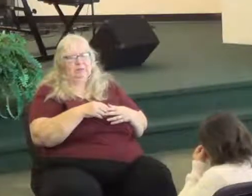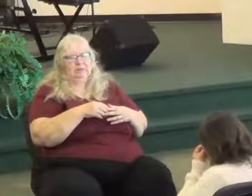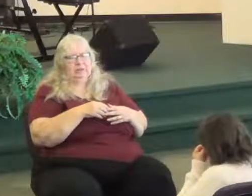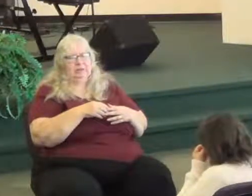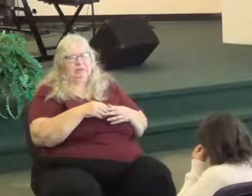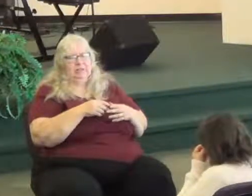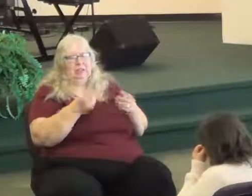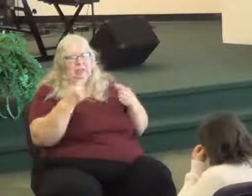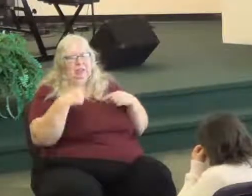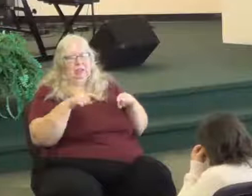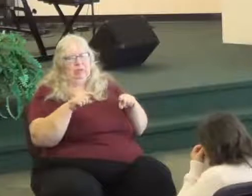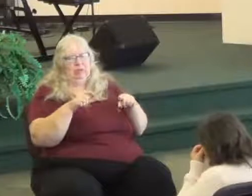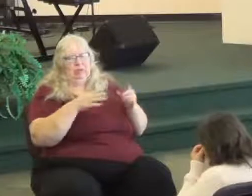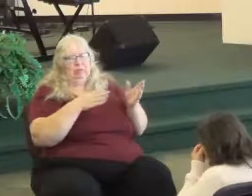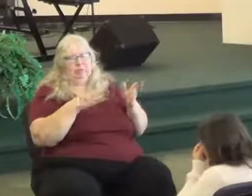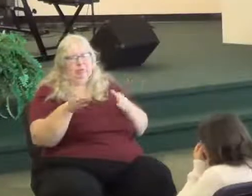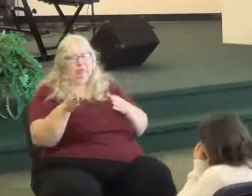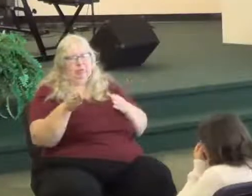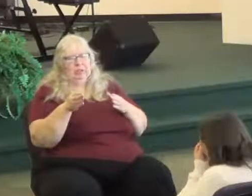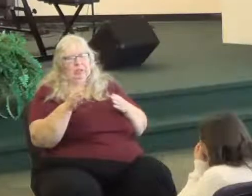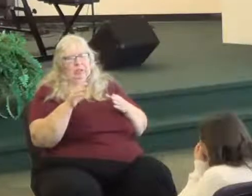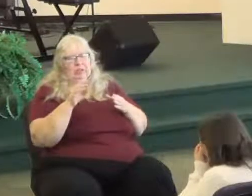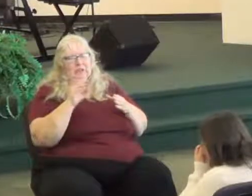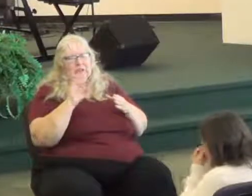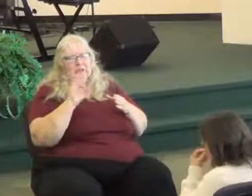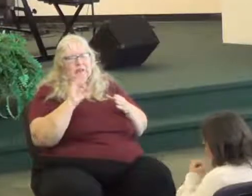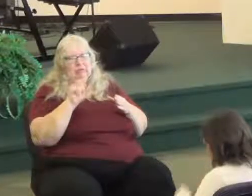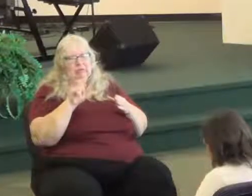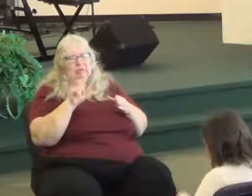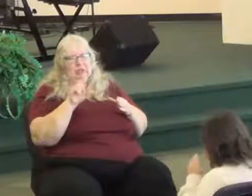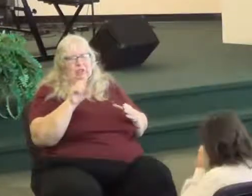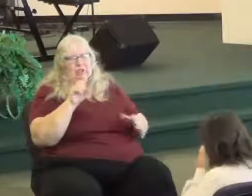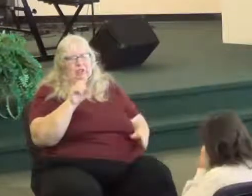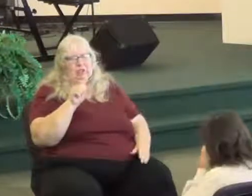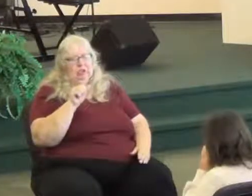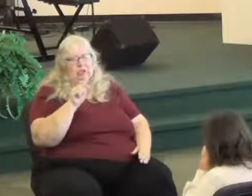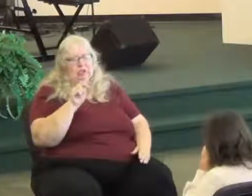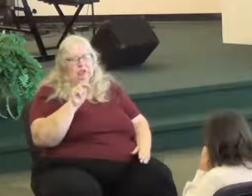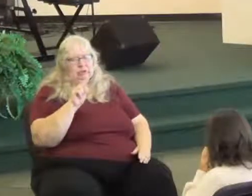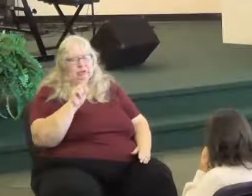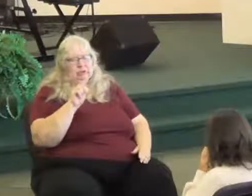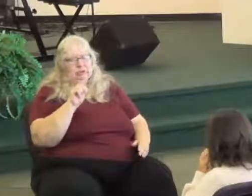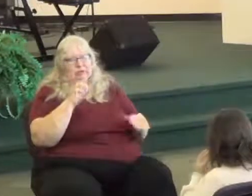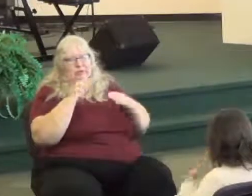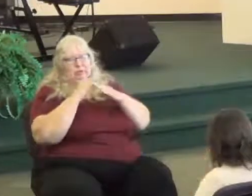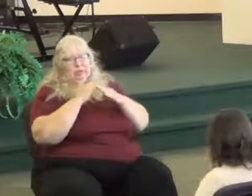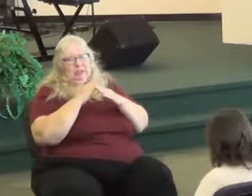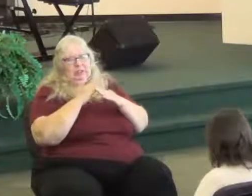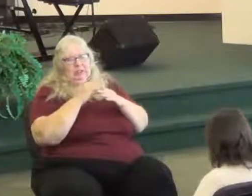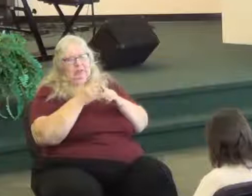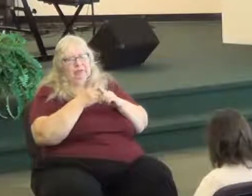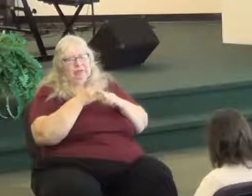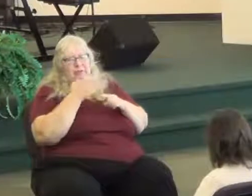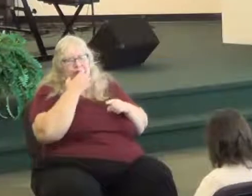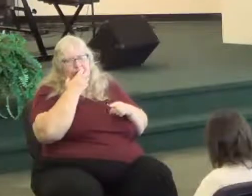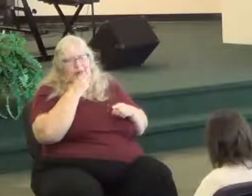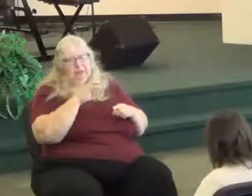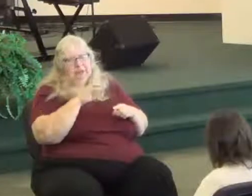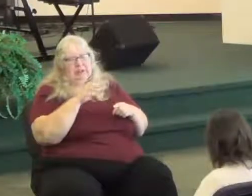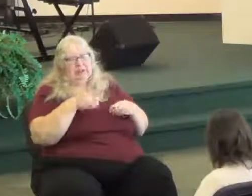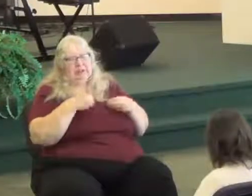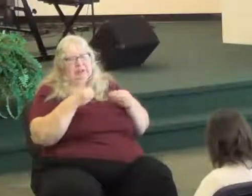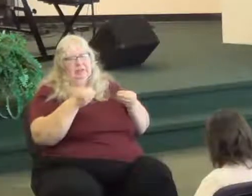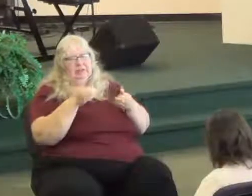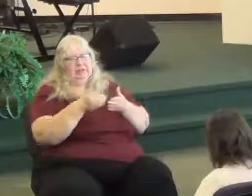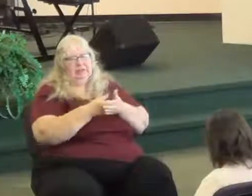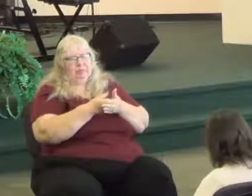the float and protect us as we're in the heat and walking. And Lord, just give us some new